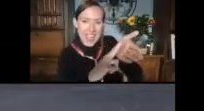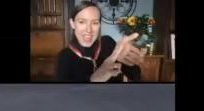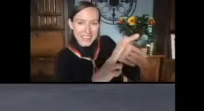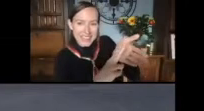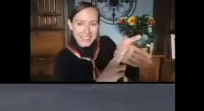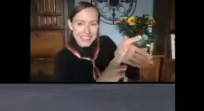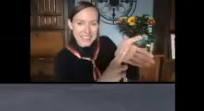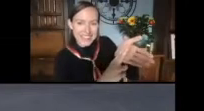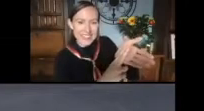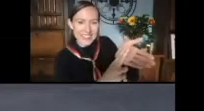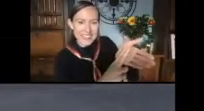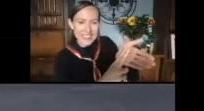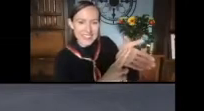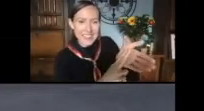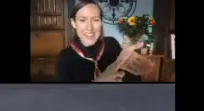N